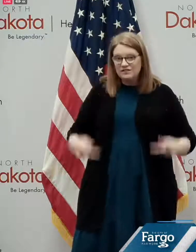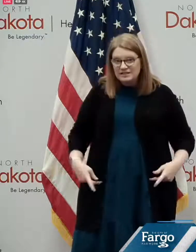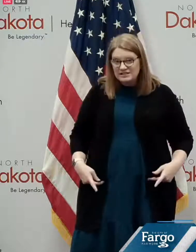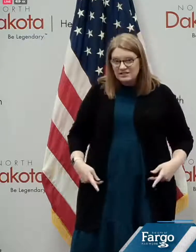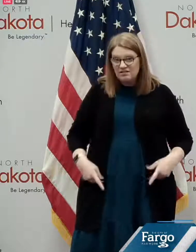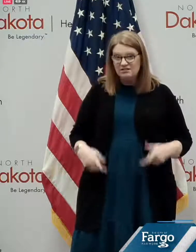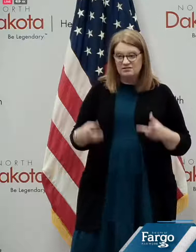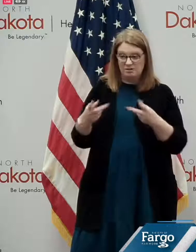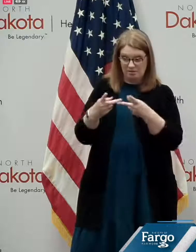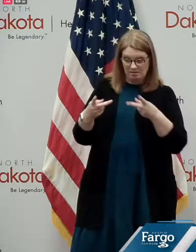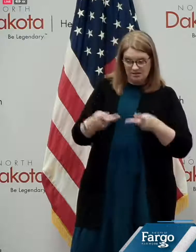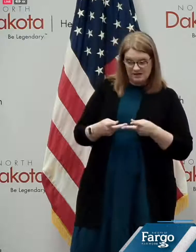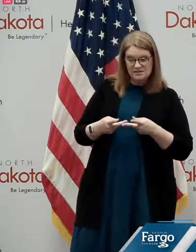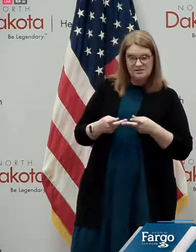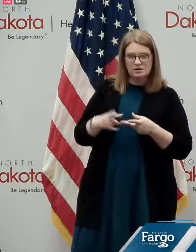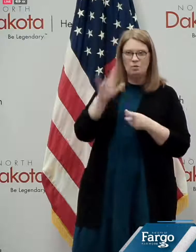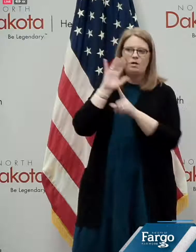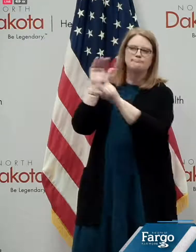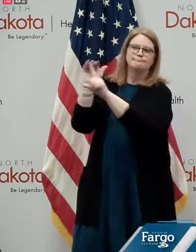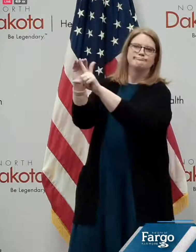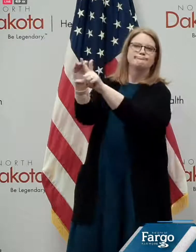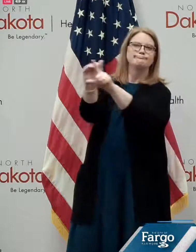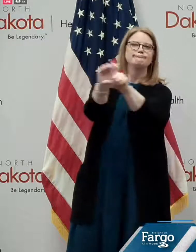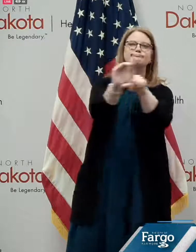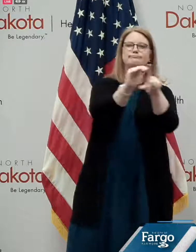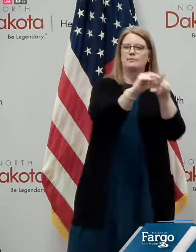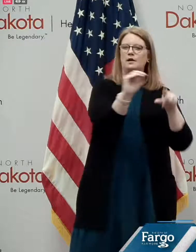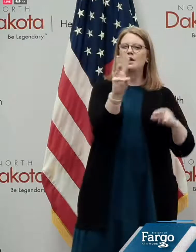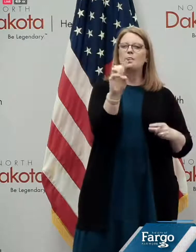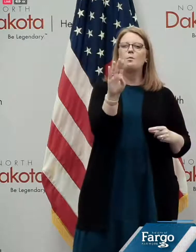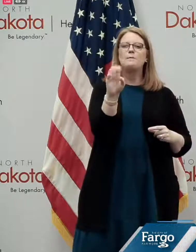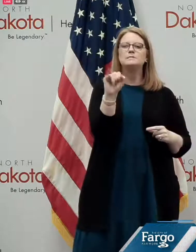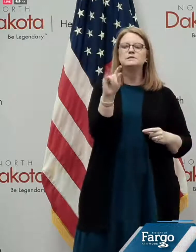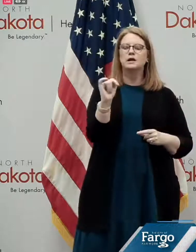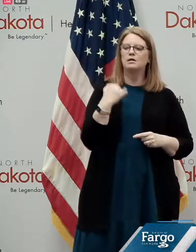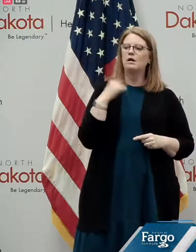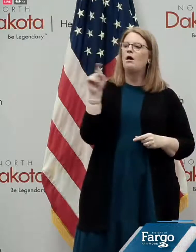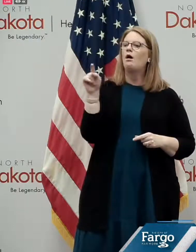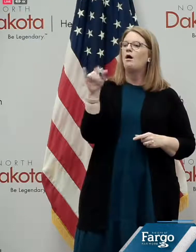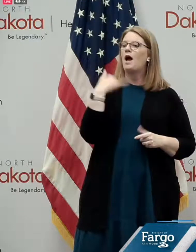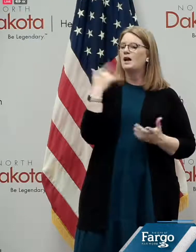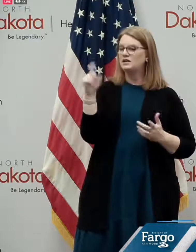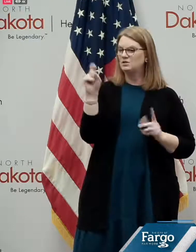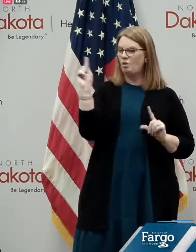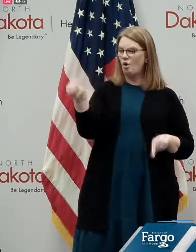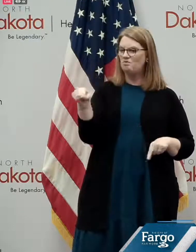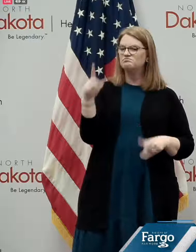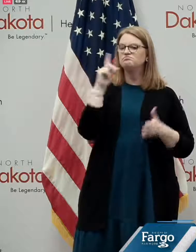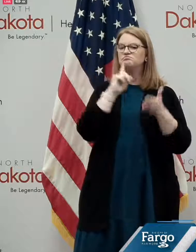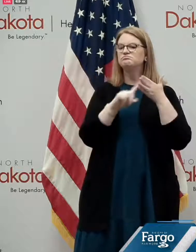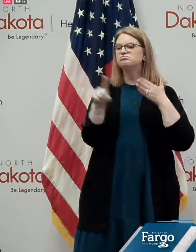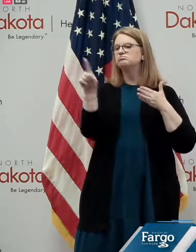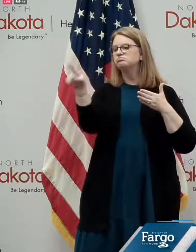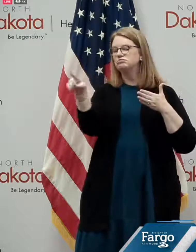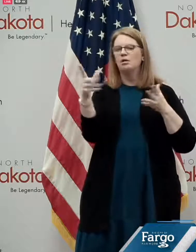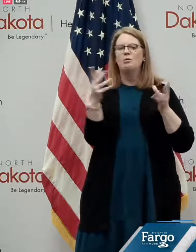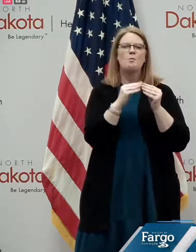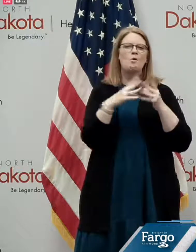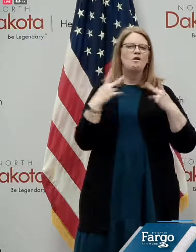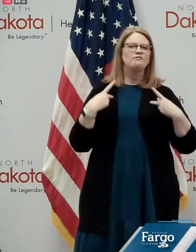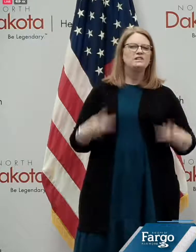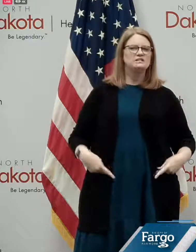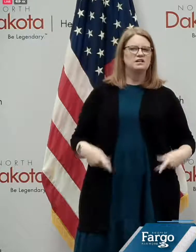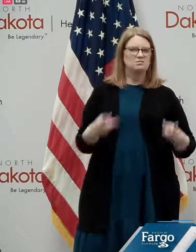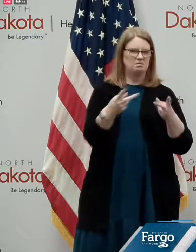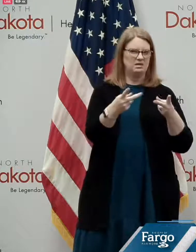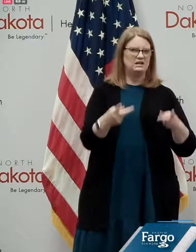can advertise, we'll get that out on the website. People will know where they can go, and we'll see more physical locations and less mobile sites,